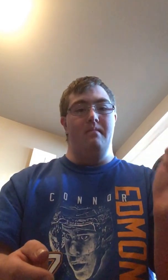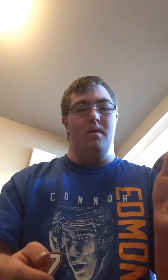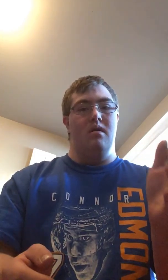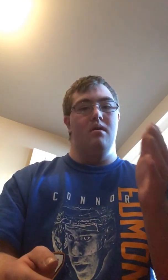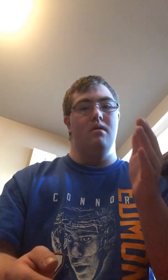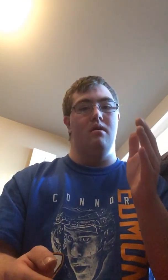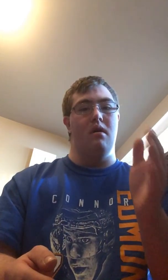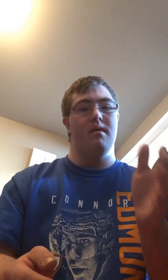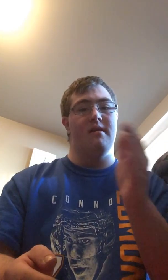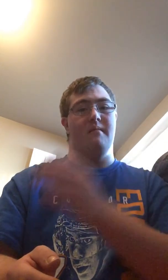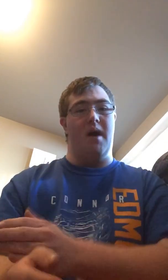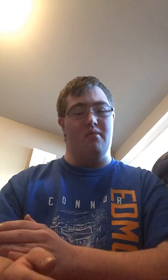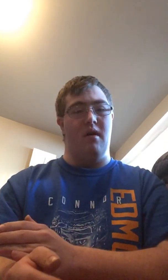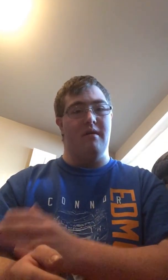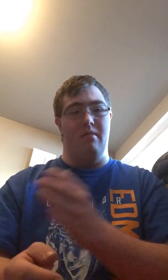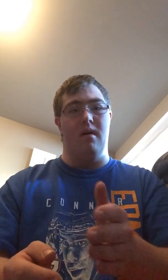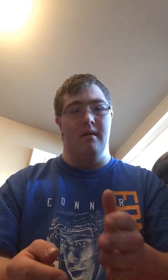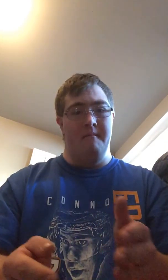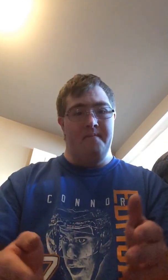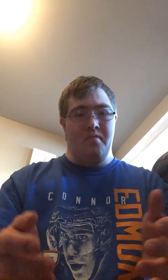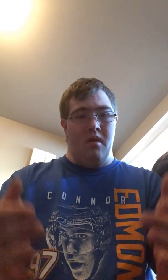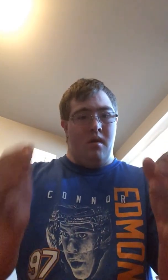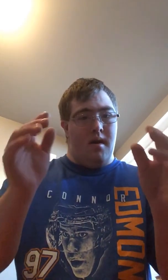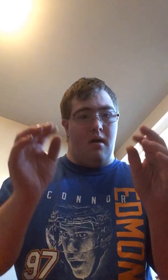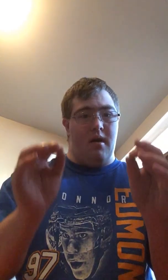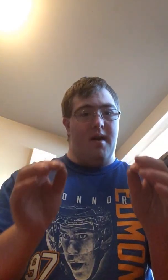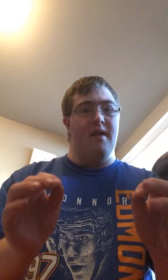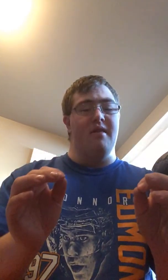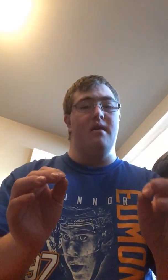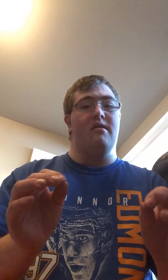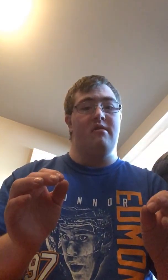Urine is a byproduct of blood. In our kidneys are